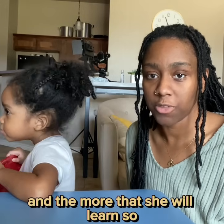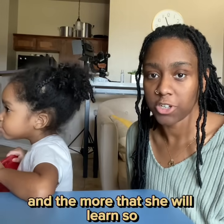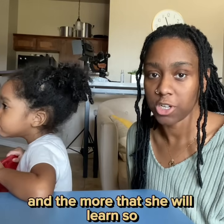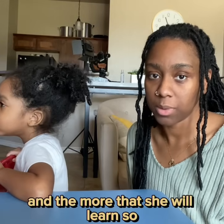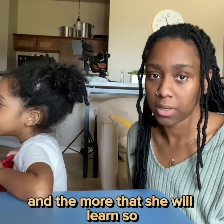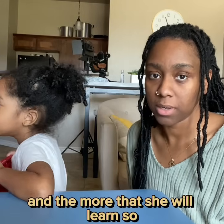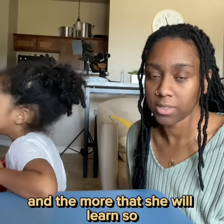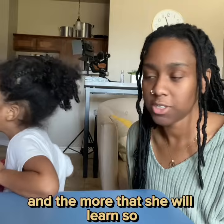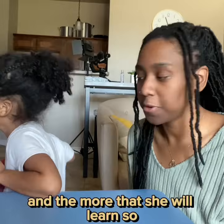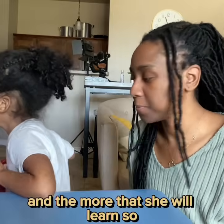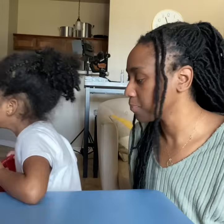she will learn. So